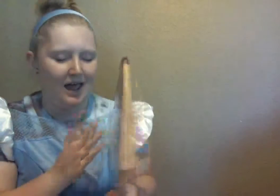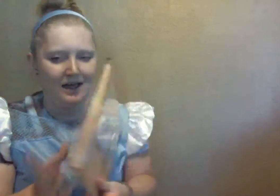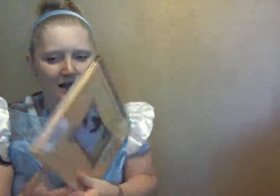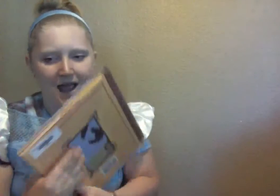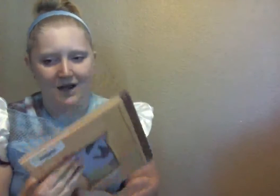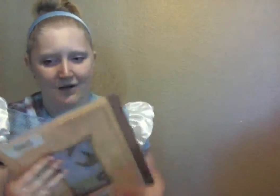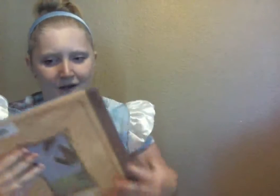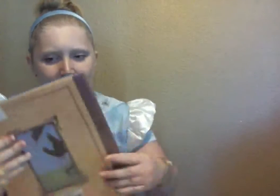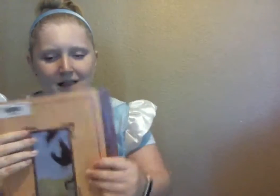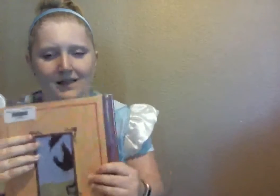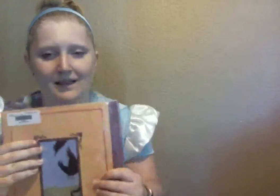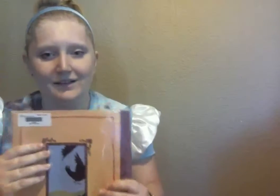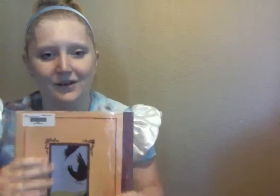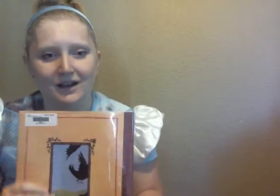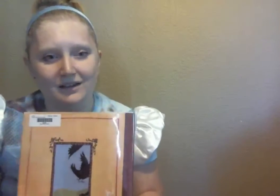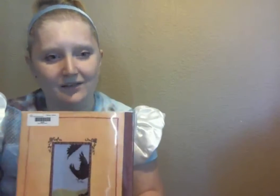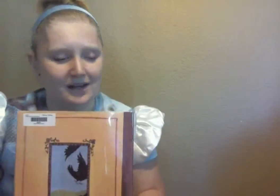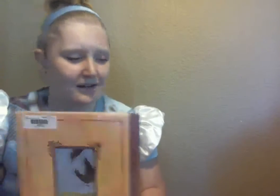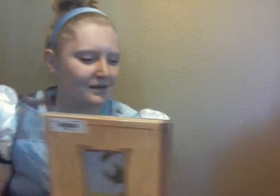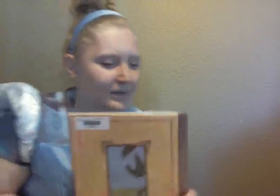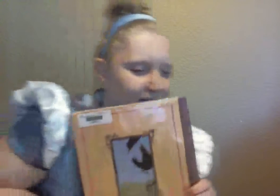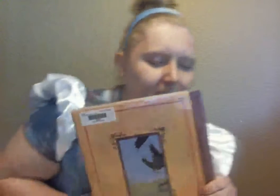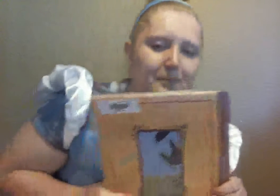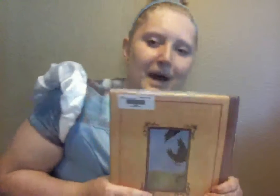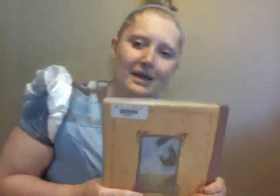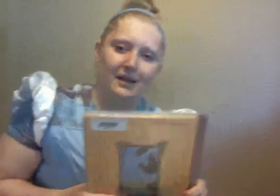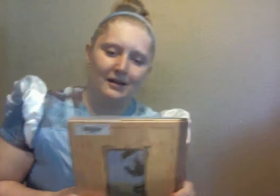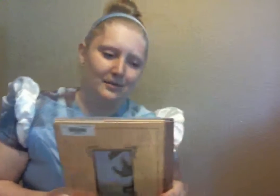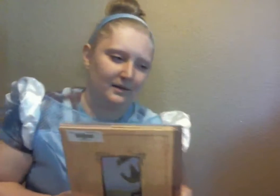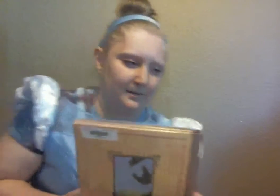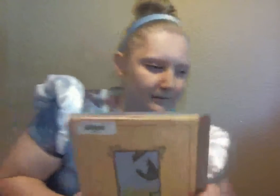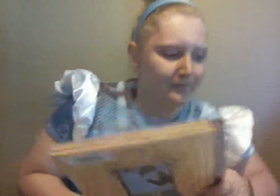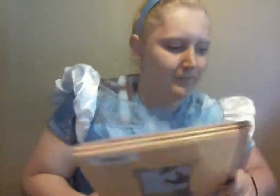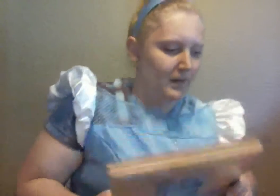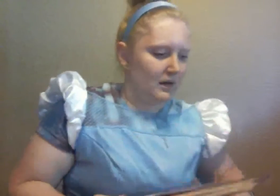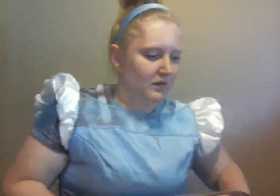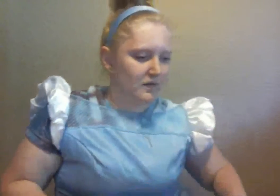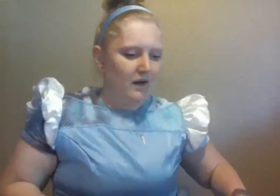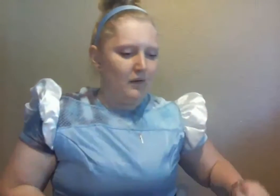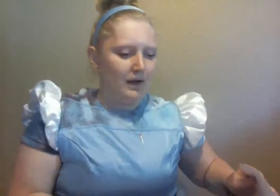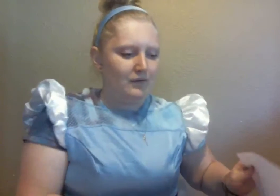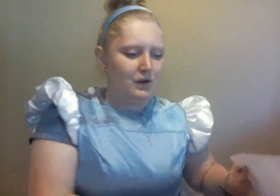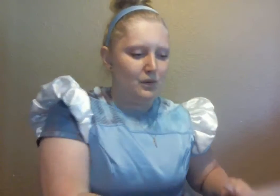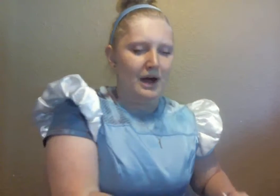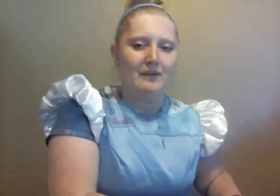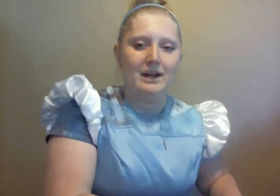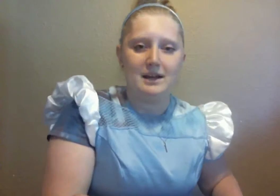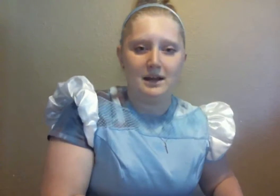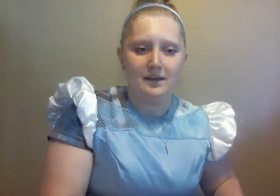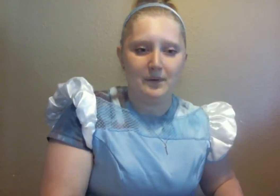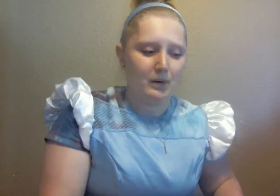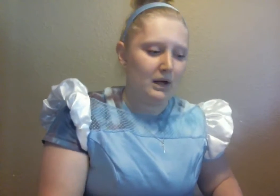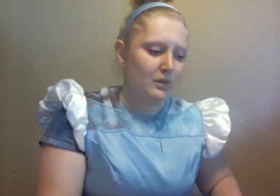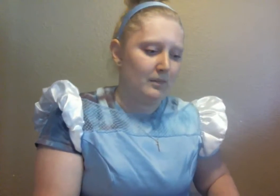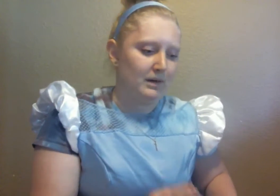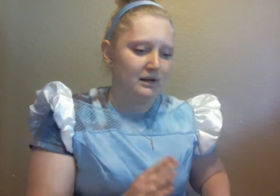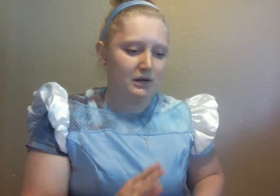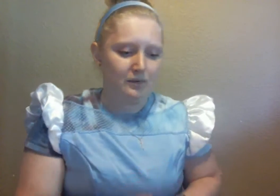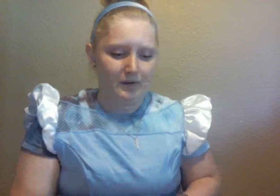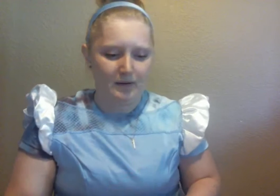And now, let's do our activity. Let's make some Mad Libs. So, if you have ideas for what you want me to do for